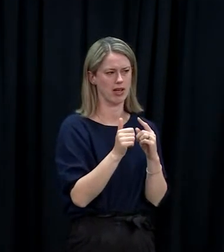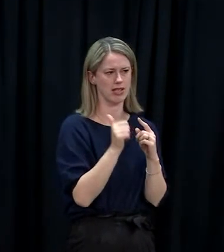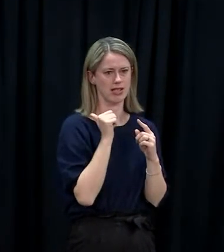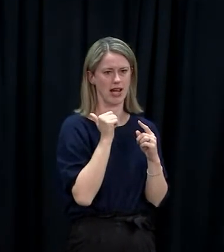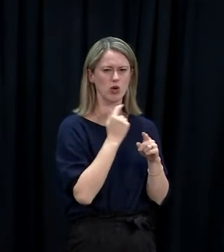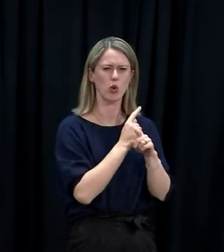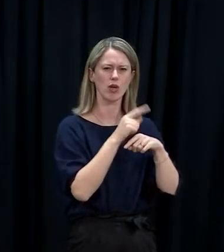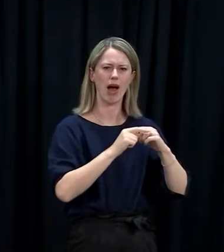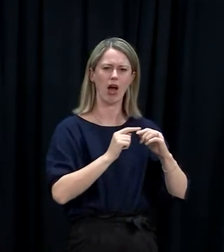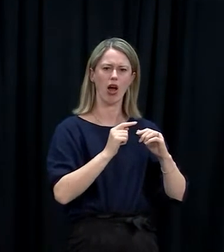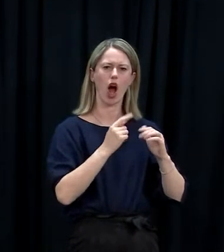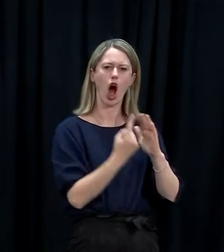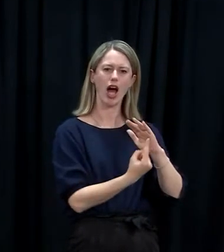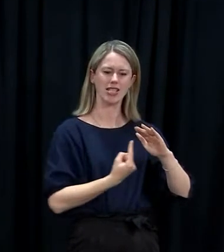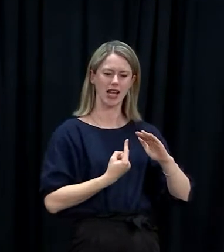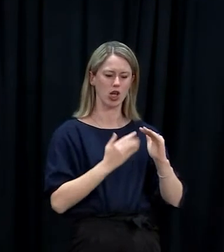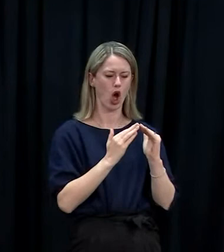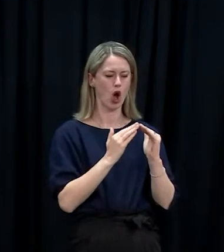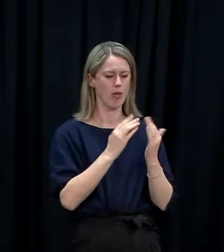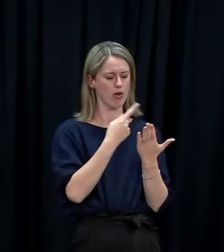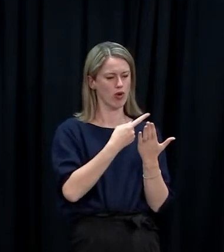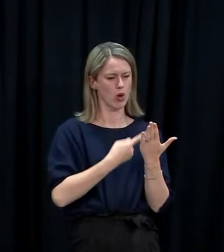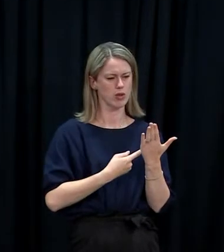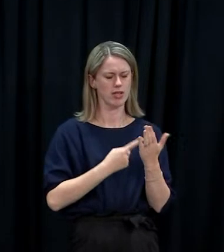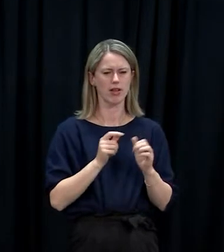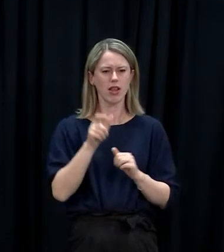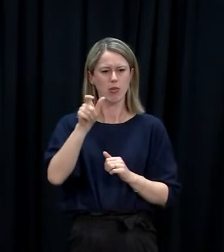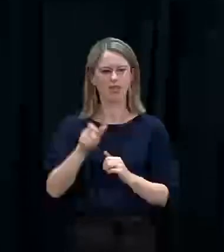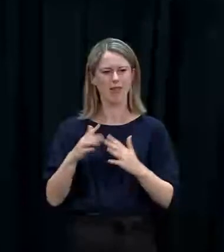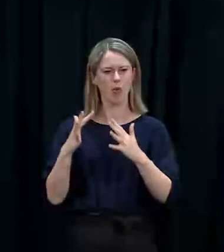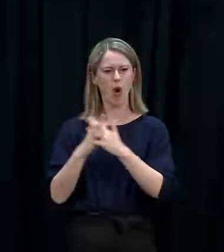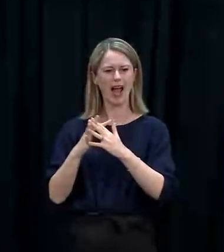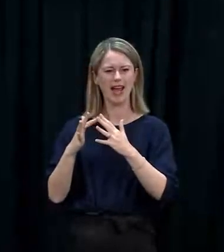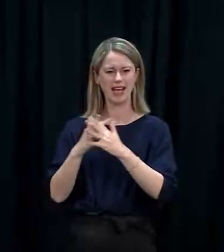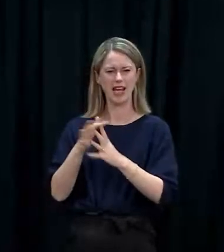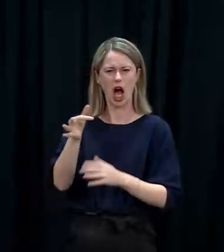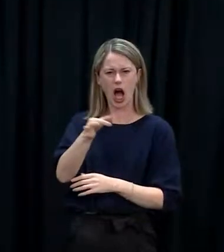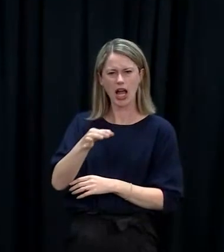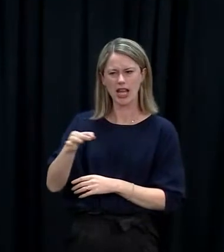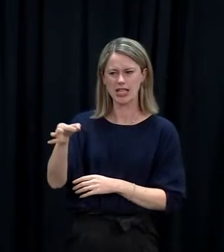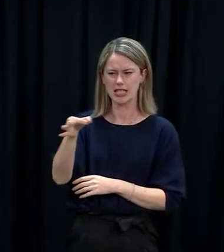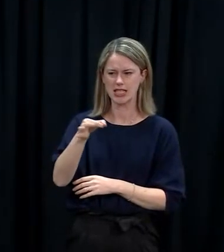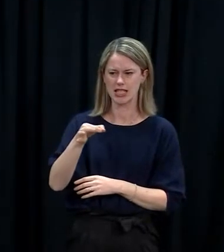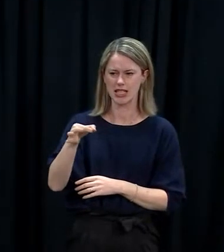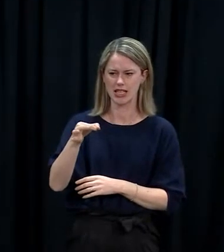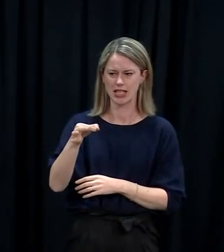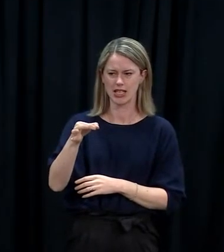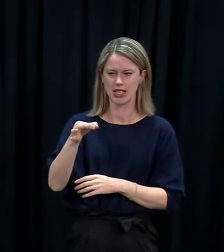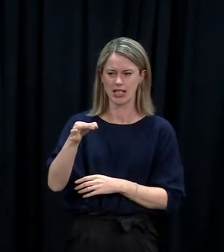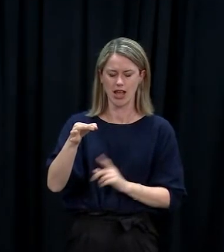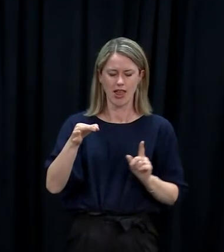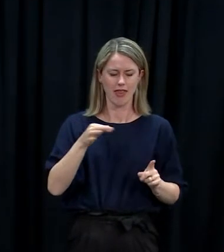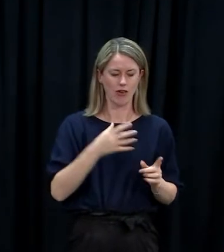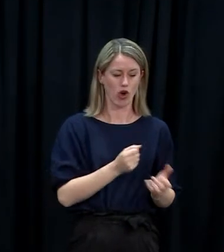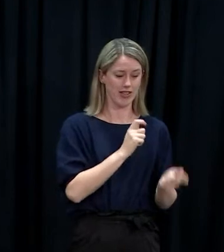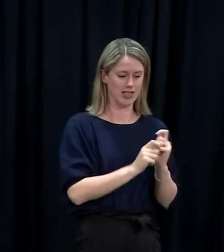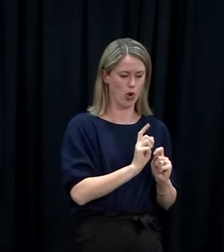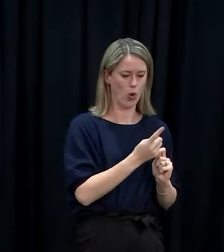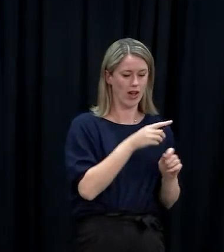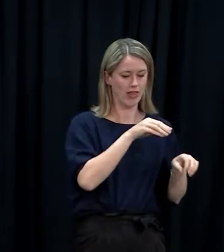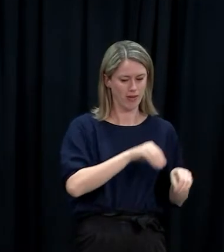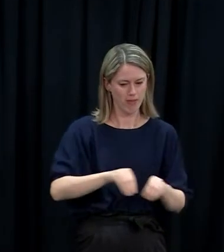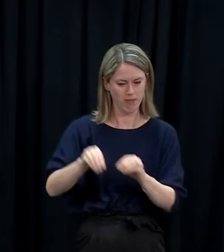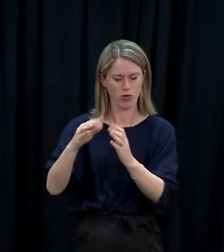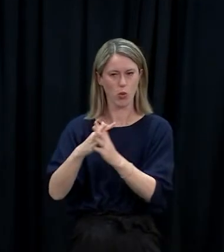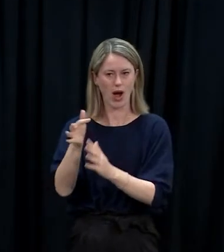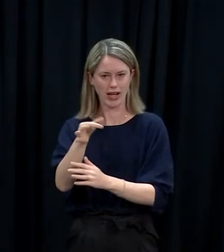home isolation, the case on Waiheke Island appears to have travelled while awaiting their test, moved to a place that isn't their primary residence, and